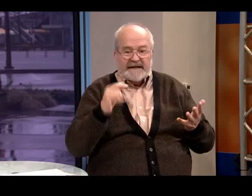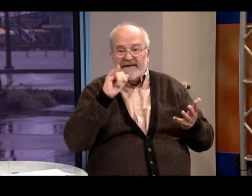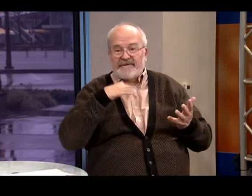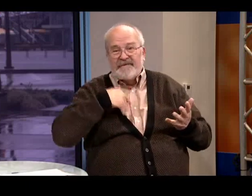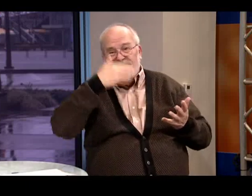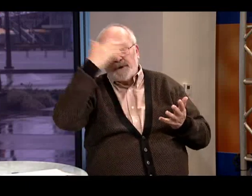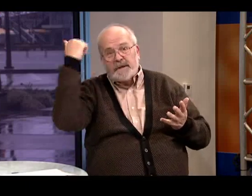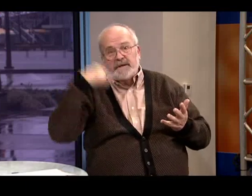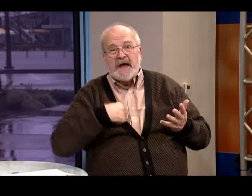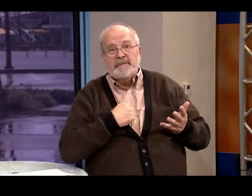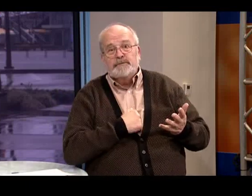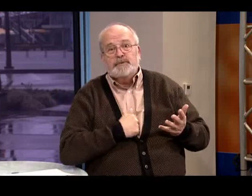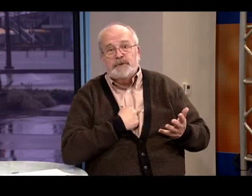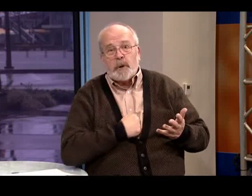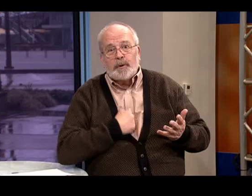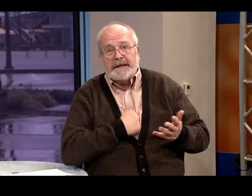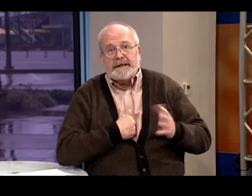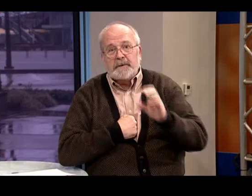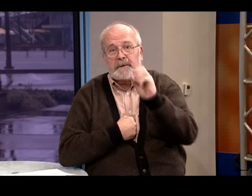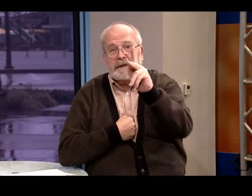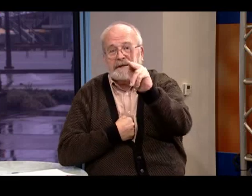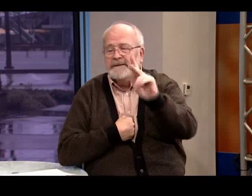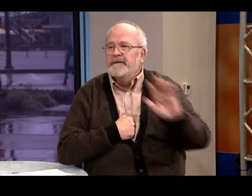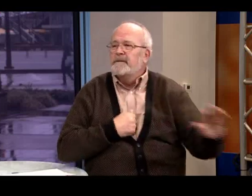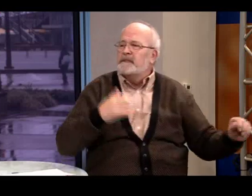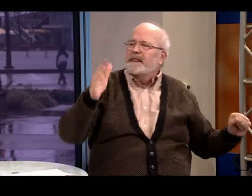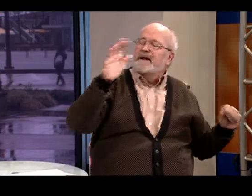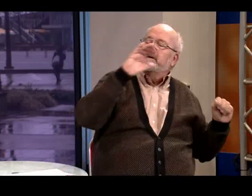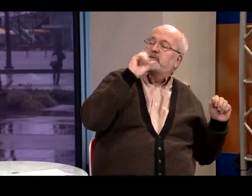involved? If I forgot anyone, I am sorry. Forgive me.